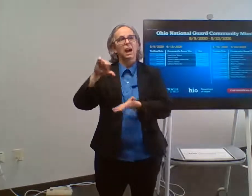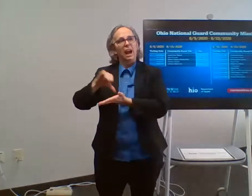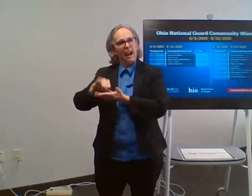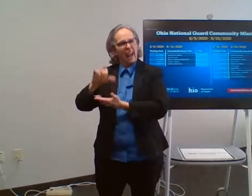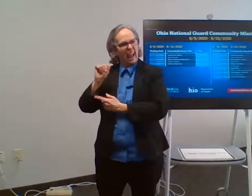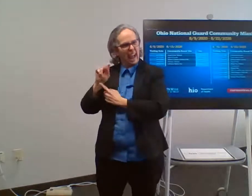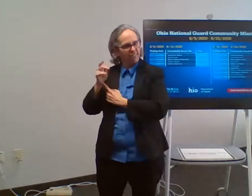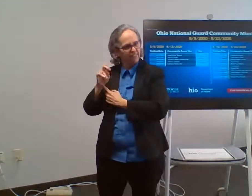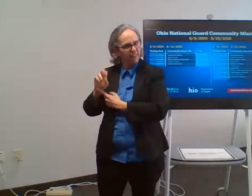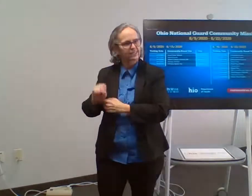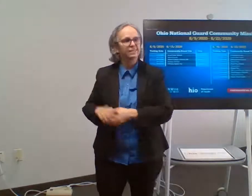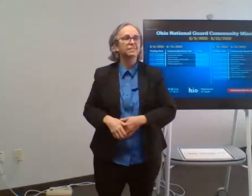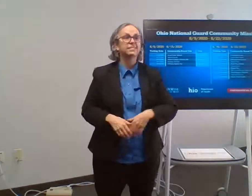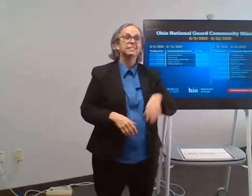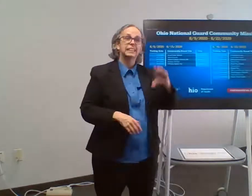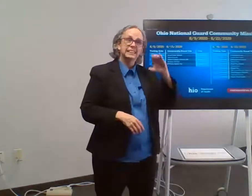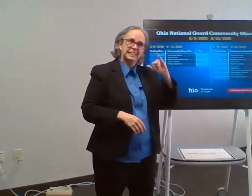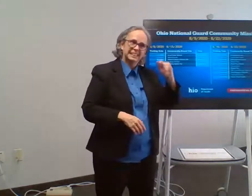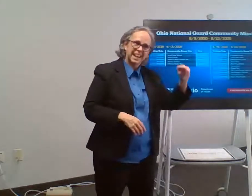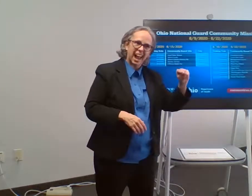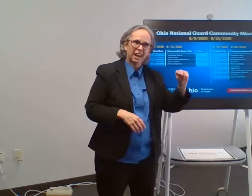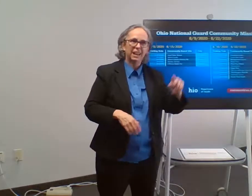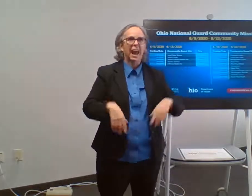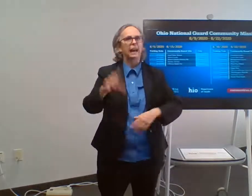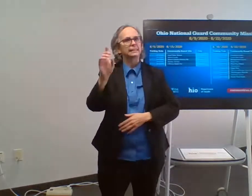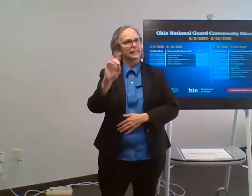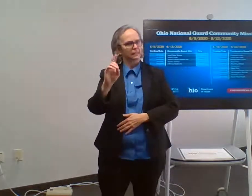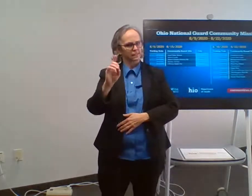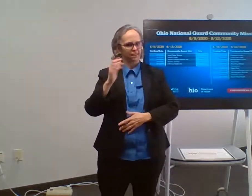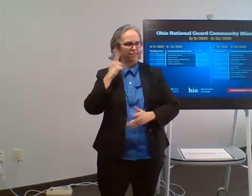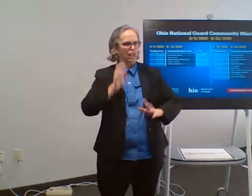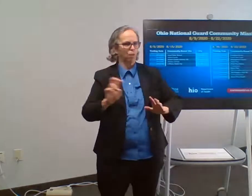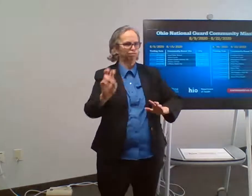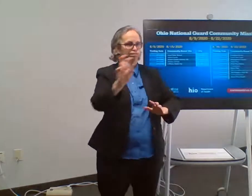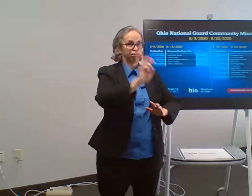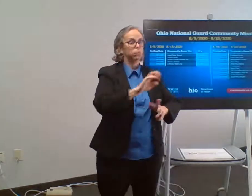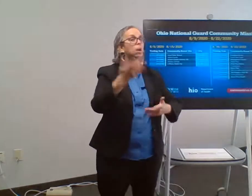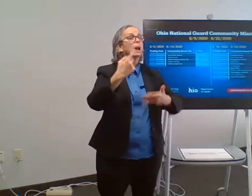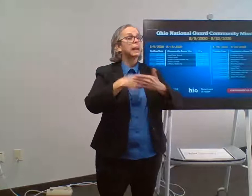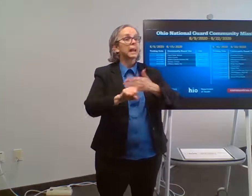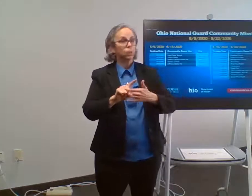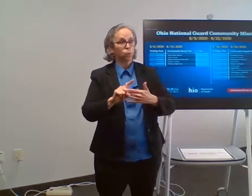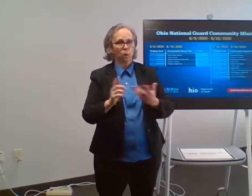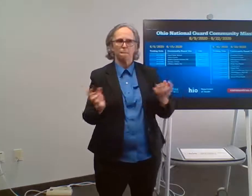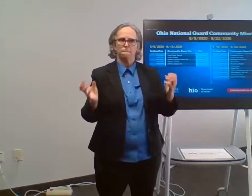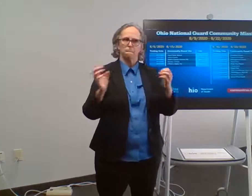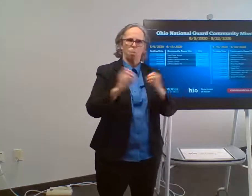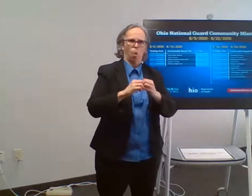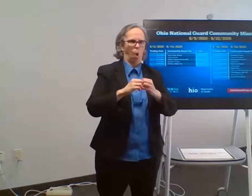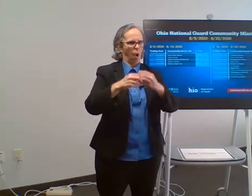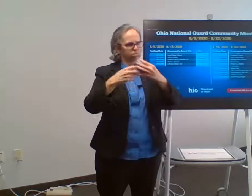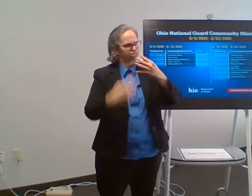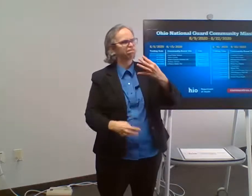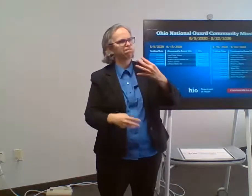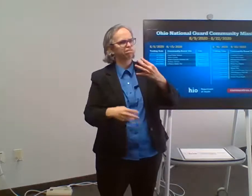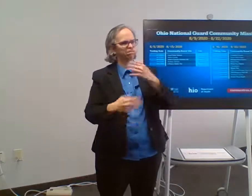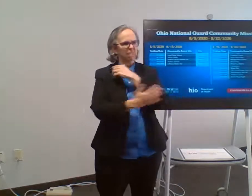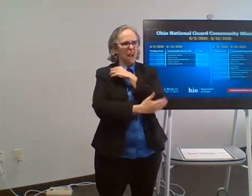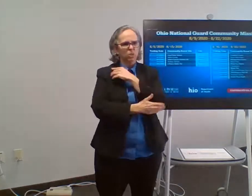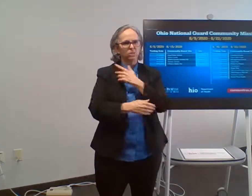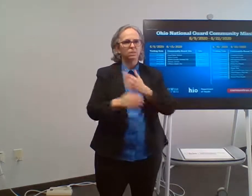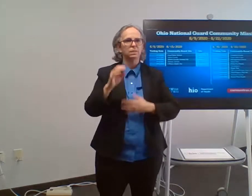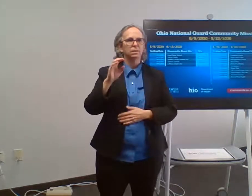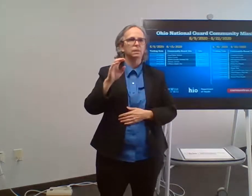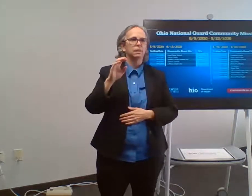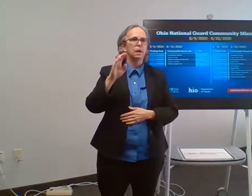Dayton. Next week, a much more busier schedule. Bucyrus, Cincinnati, Dayton,